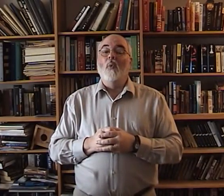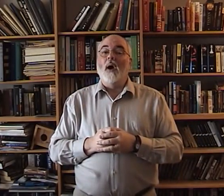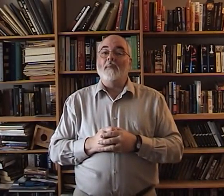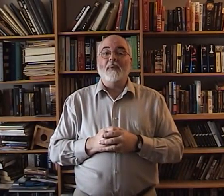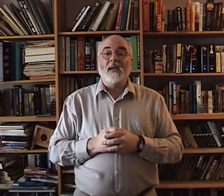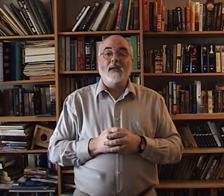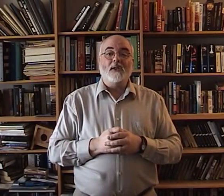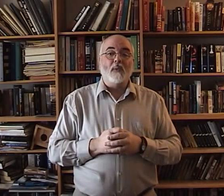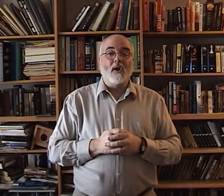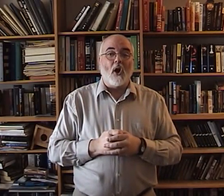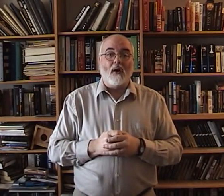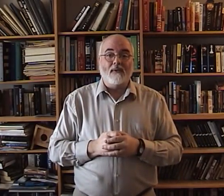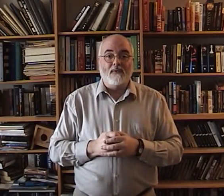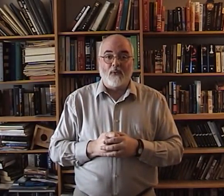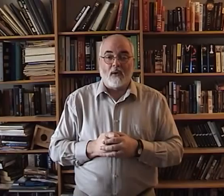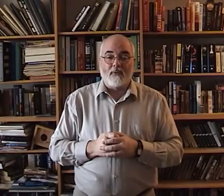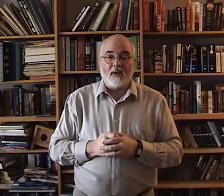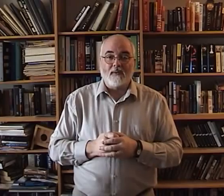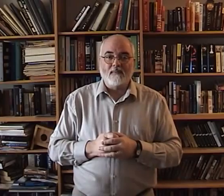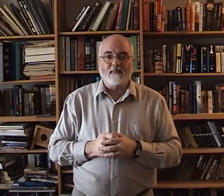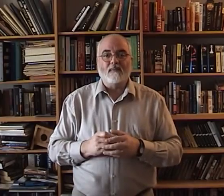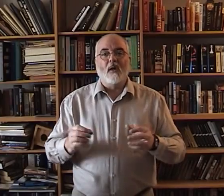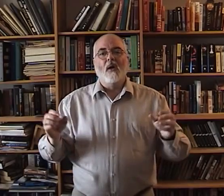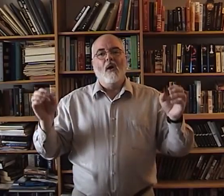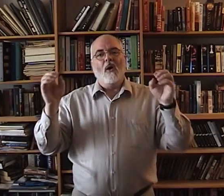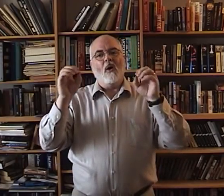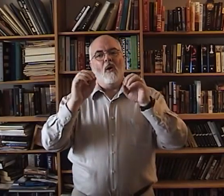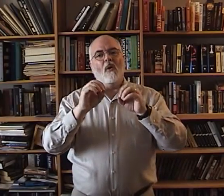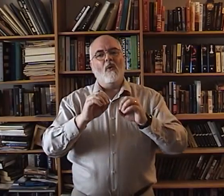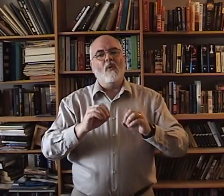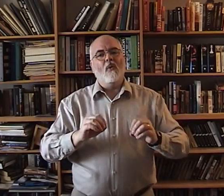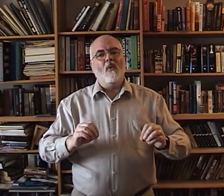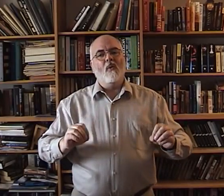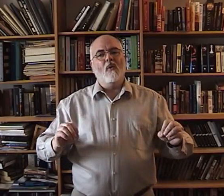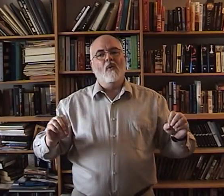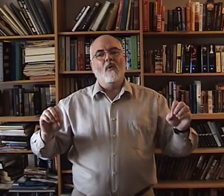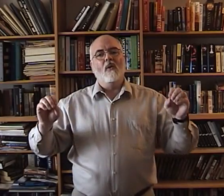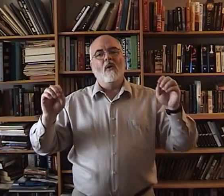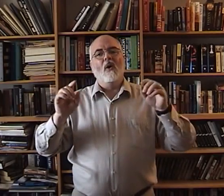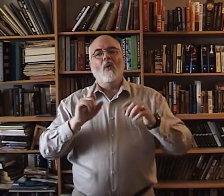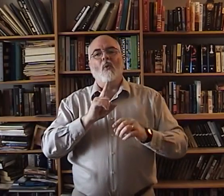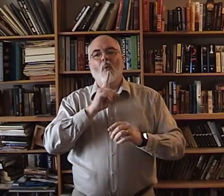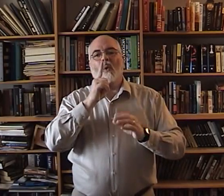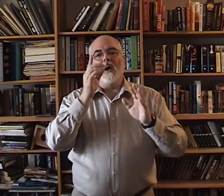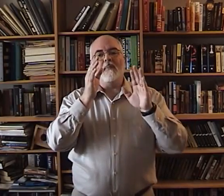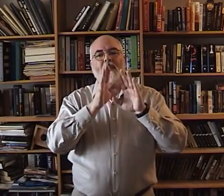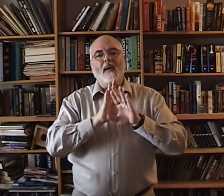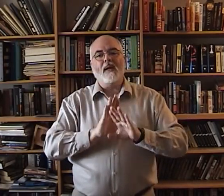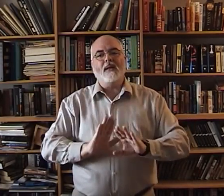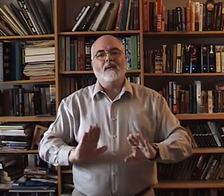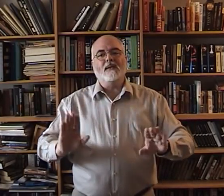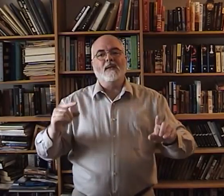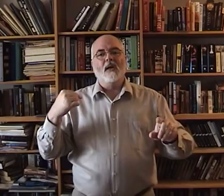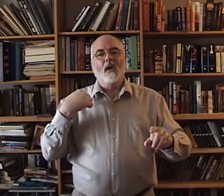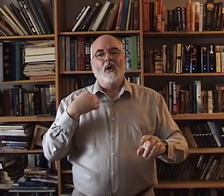what peace we often forfeit. Oh, what peace